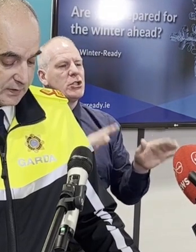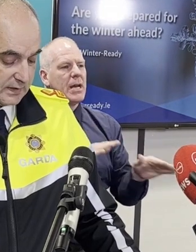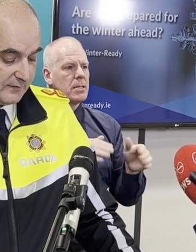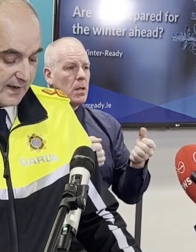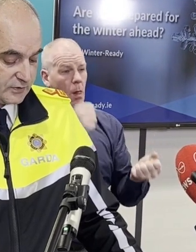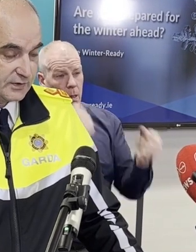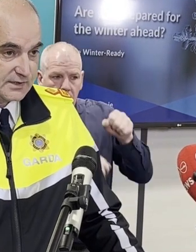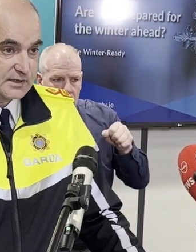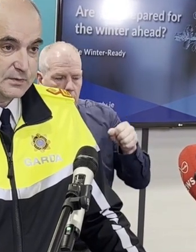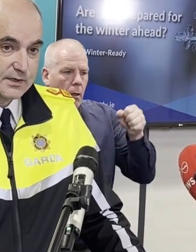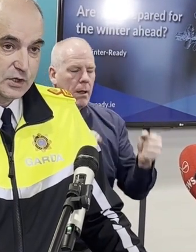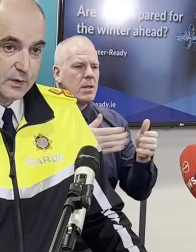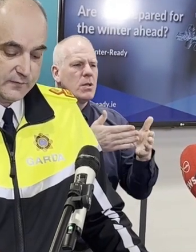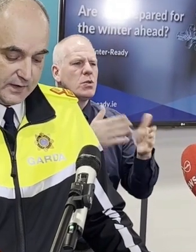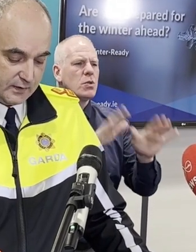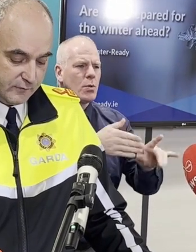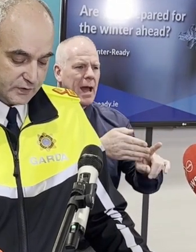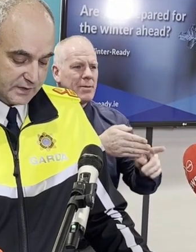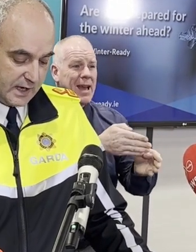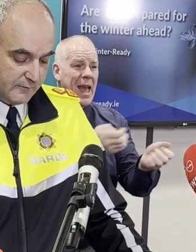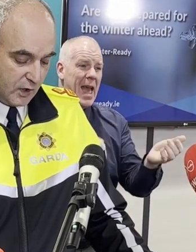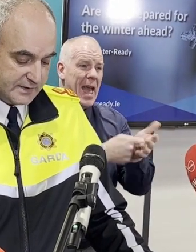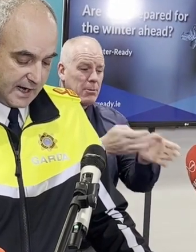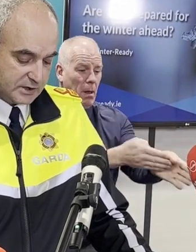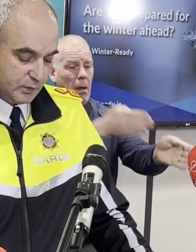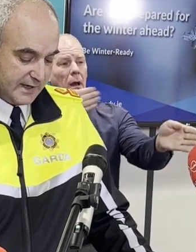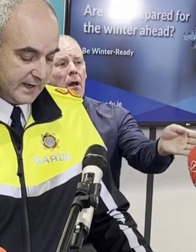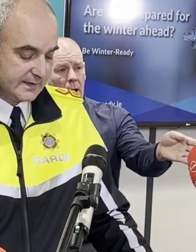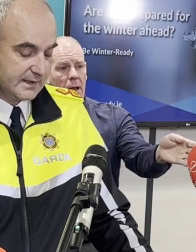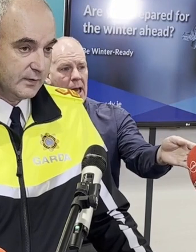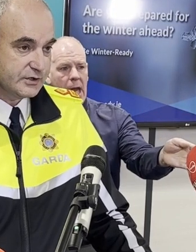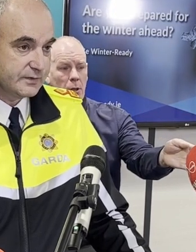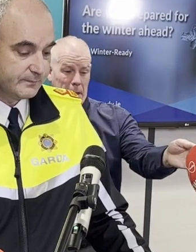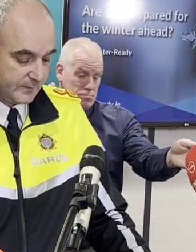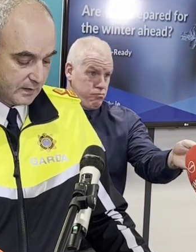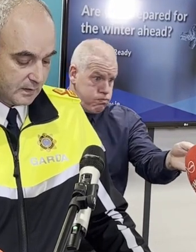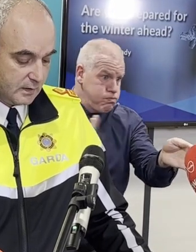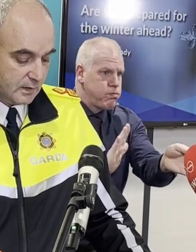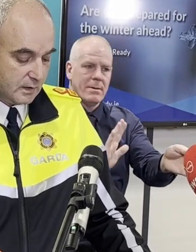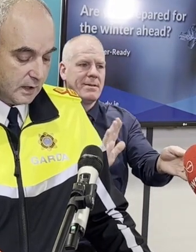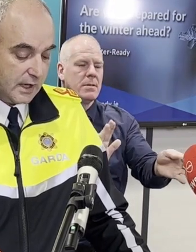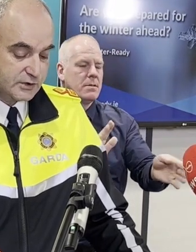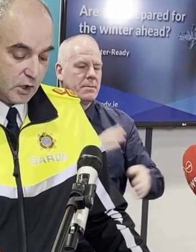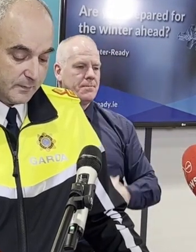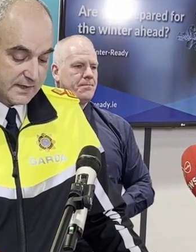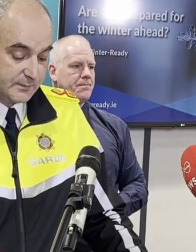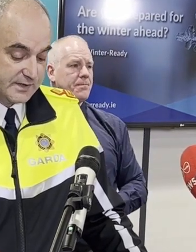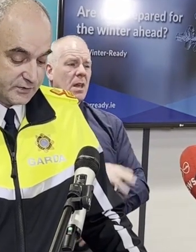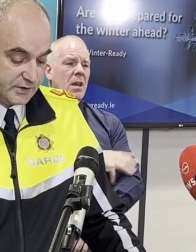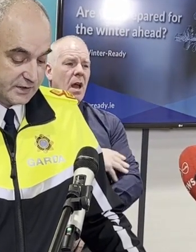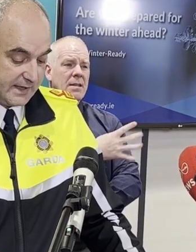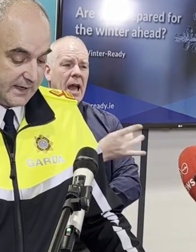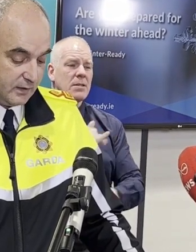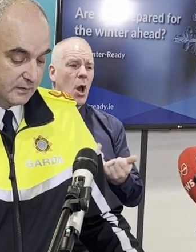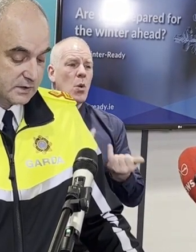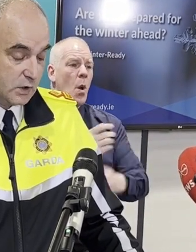down, leave extra distance between you and the vehicle in front, and avoid harsh braking and acceleration. And Gairsí Conaill appeals to